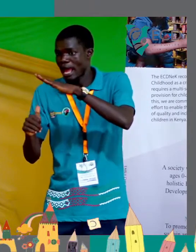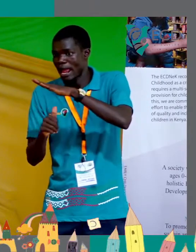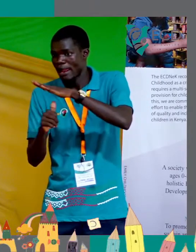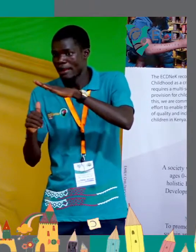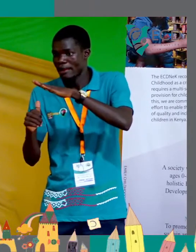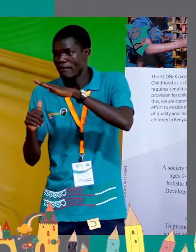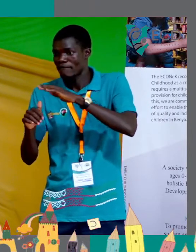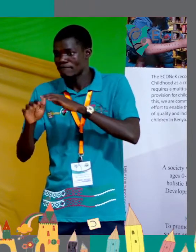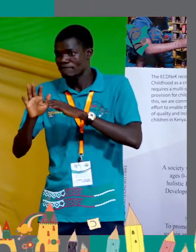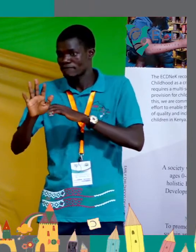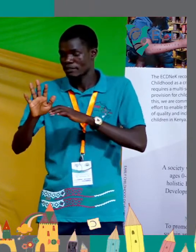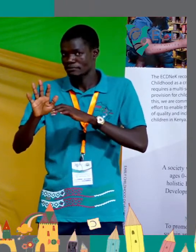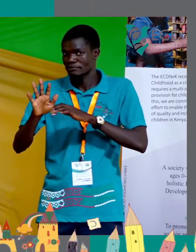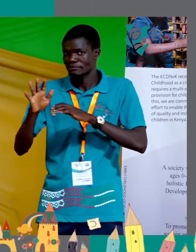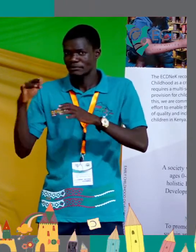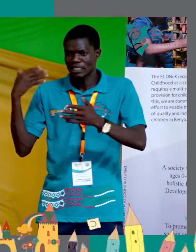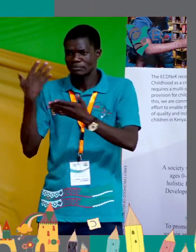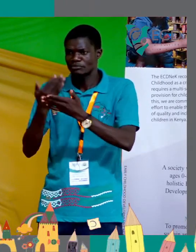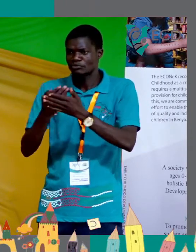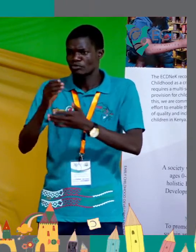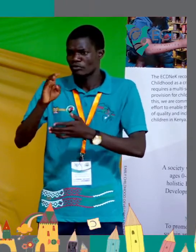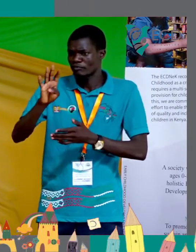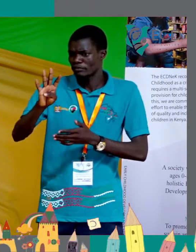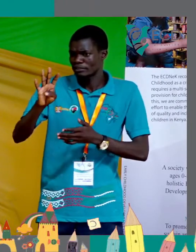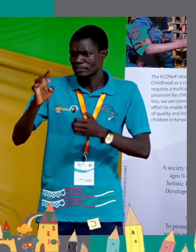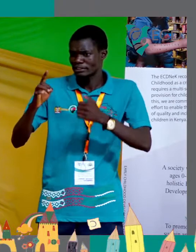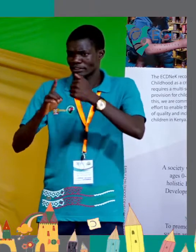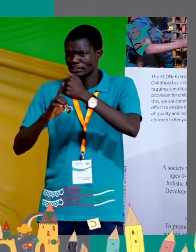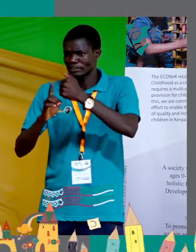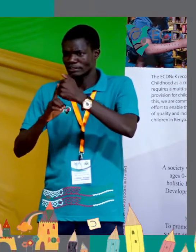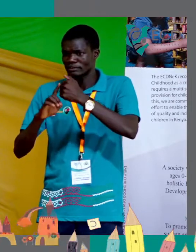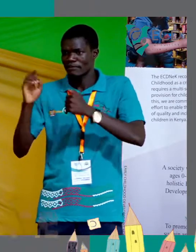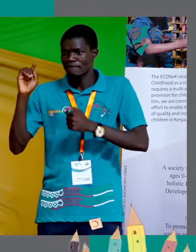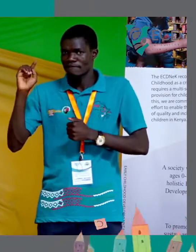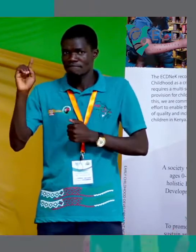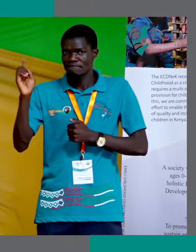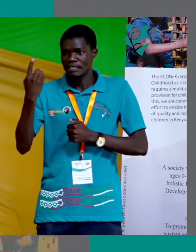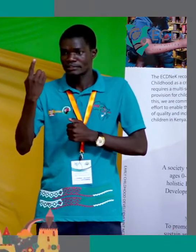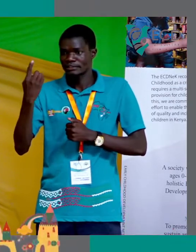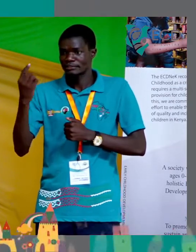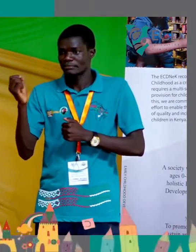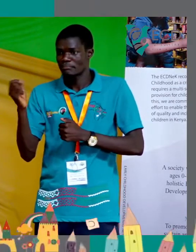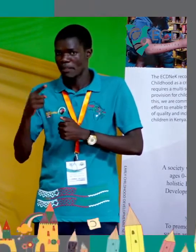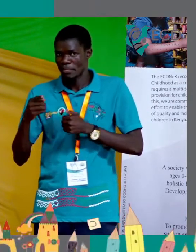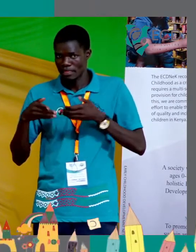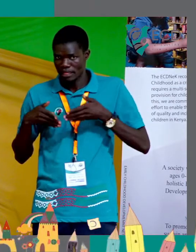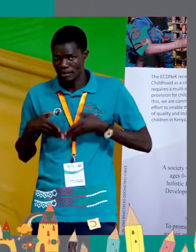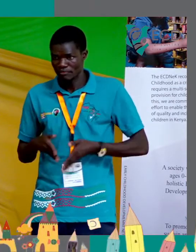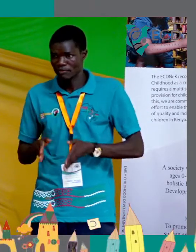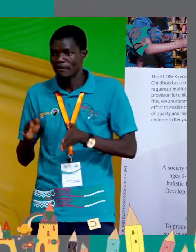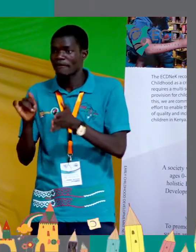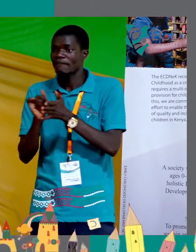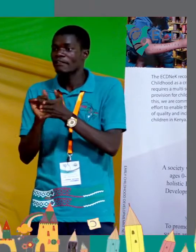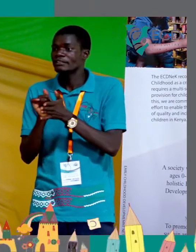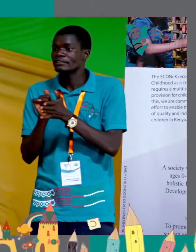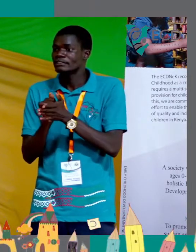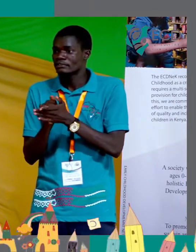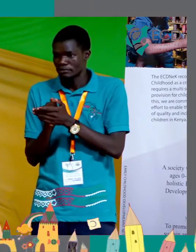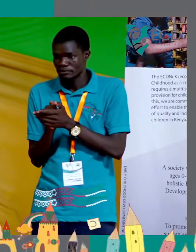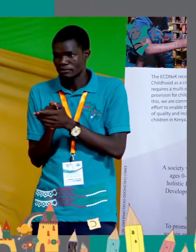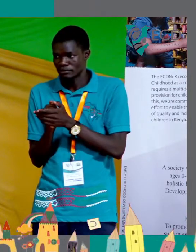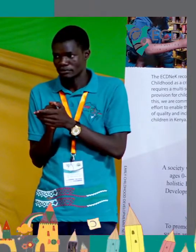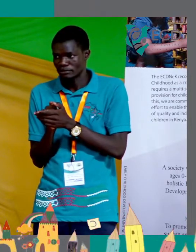up to 46%, occur in the first month of life. That is where we focus